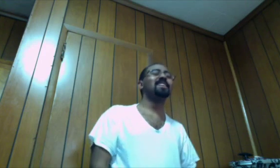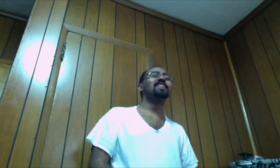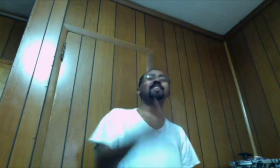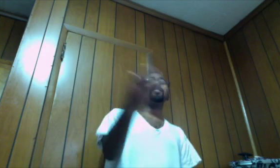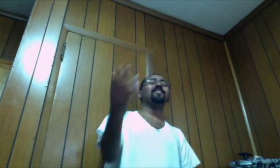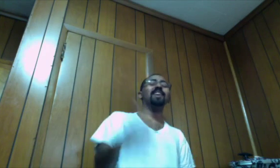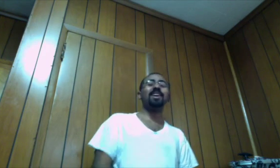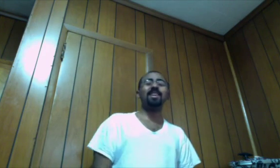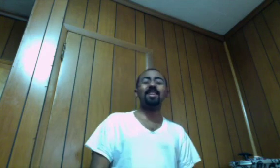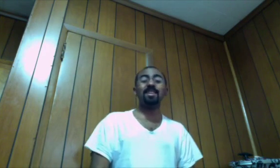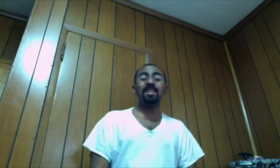What?